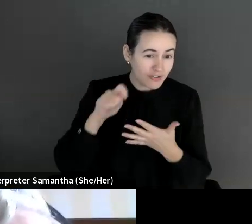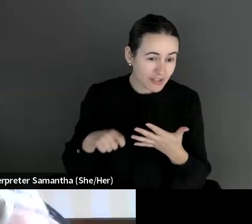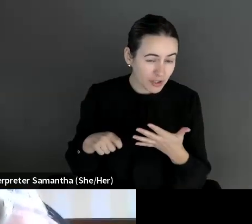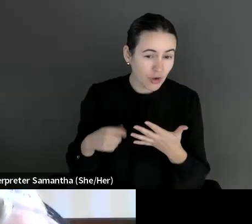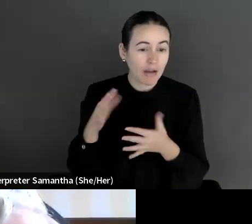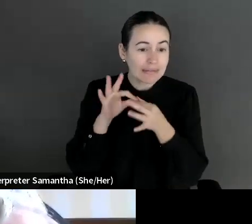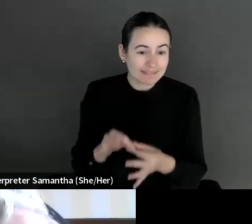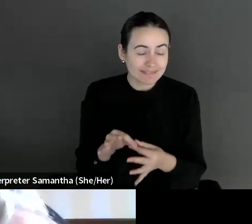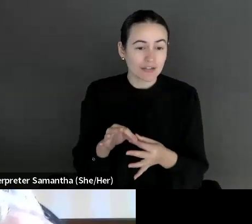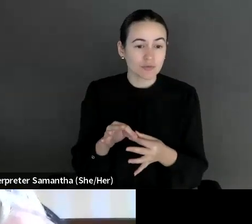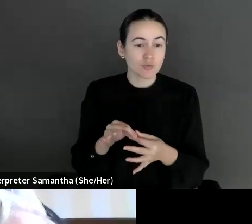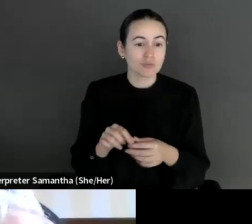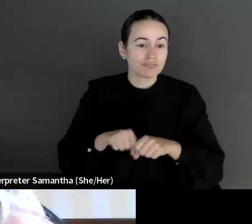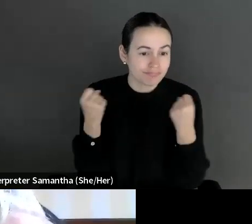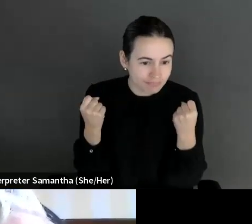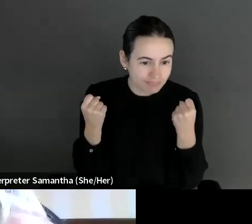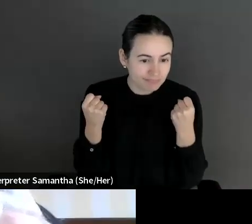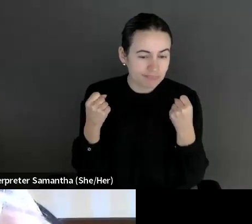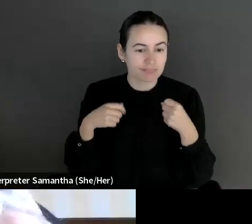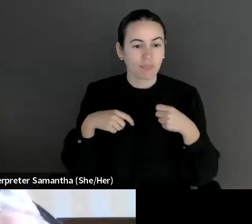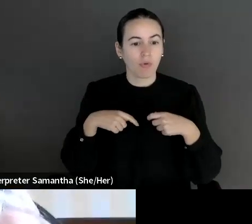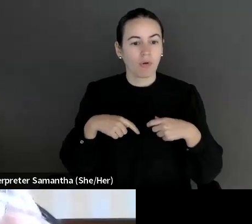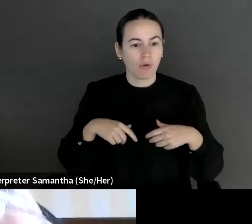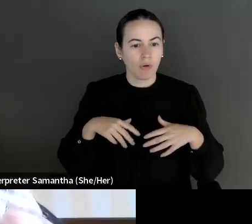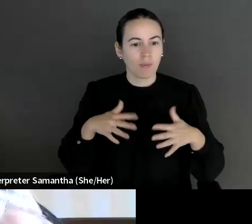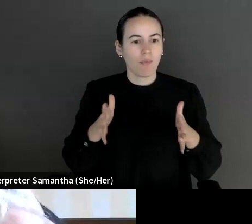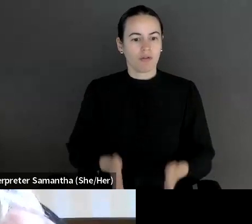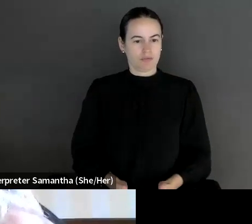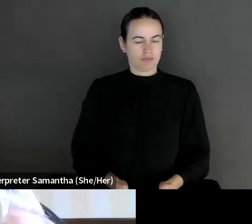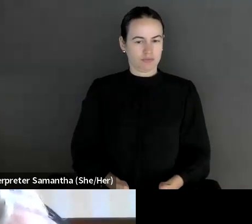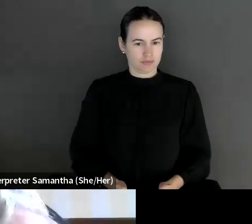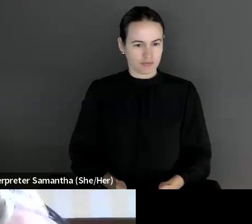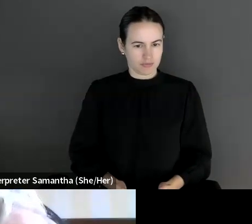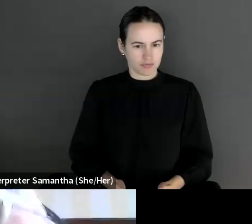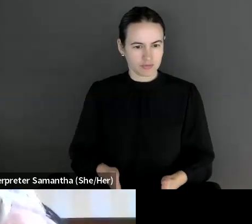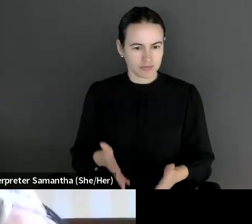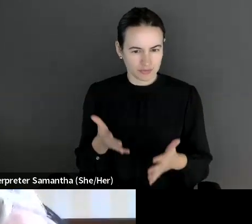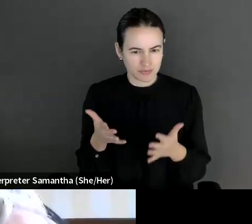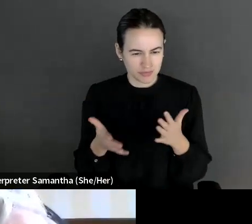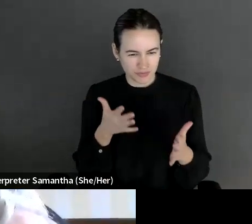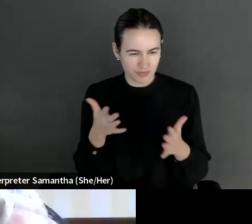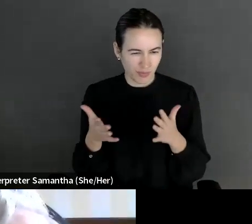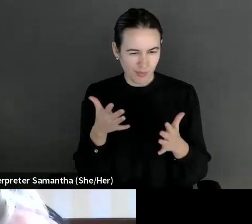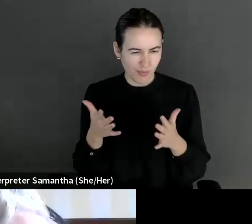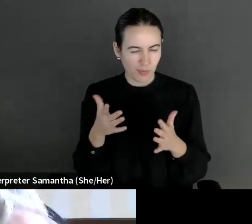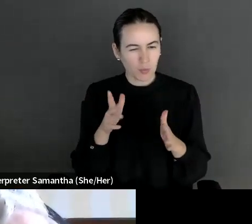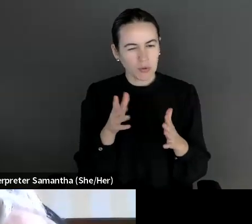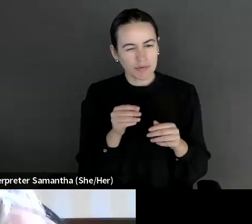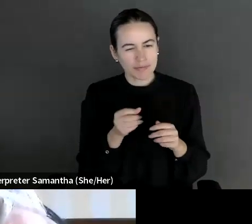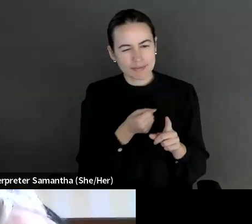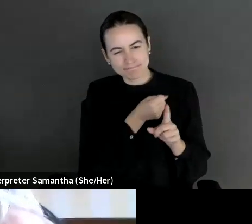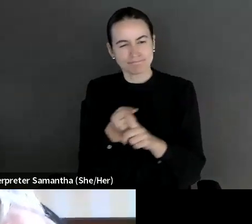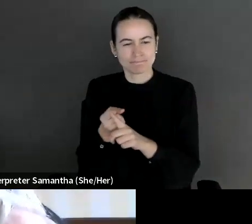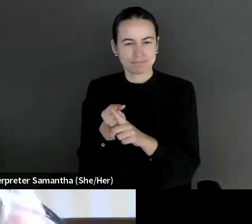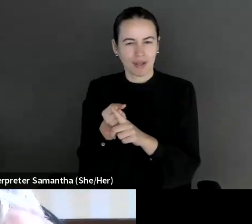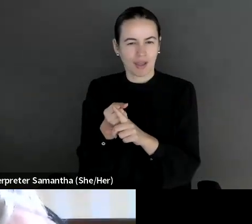pauses, and then you would draw your theoretical concept